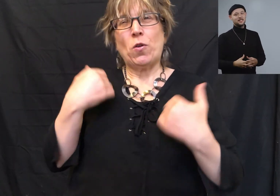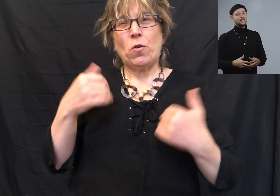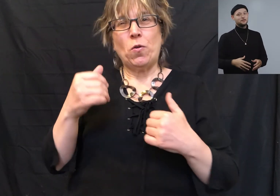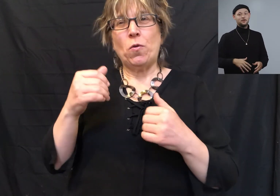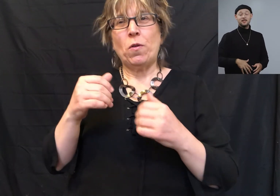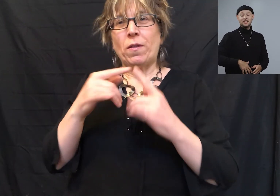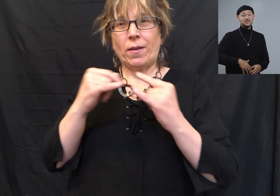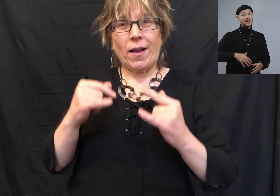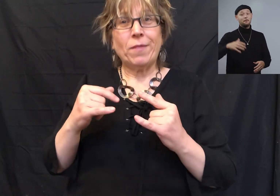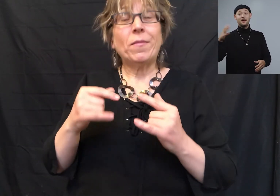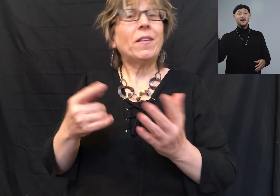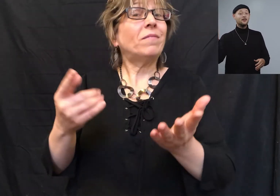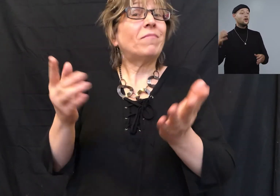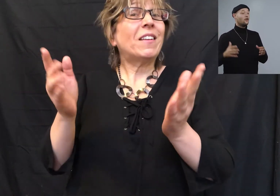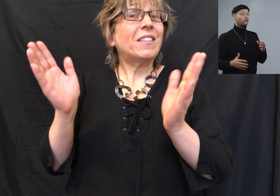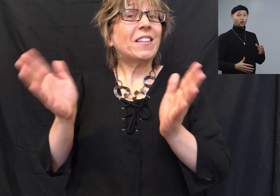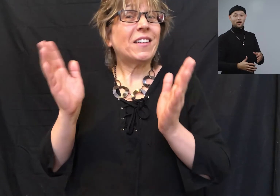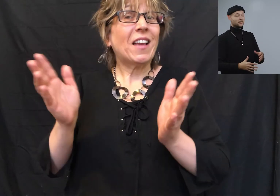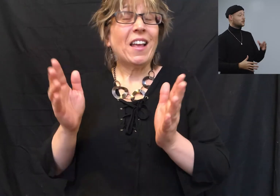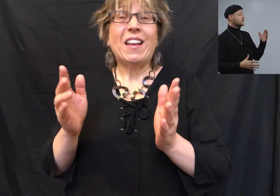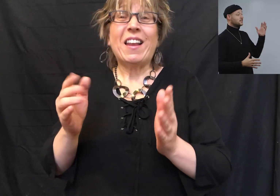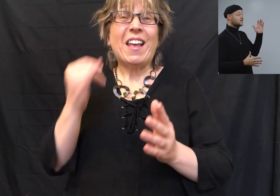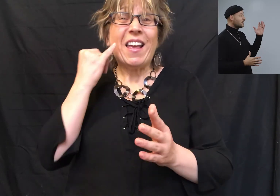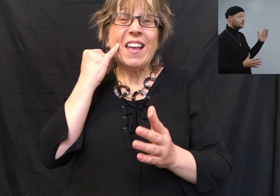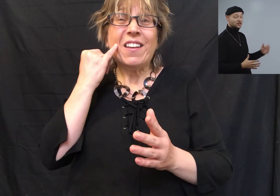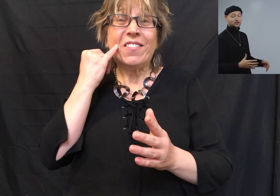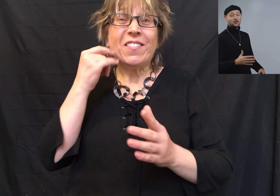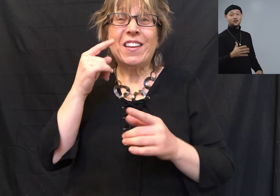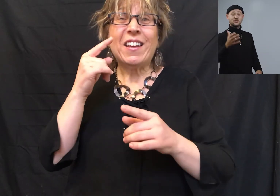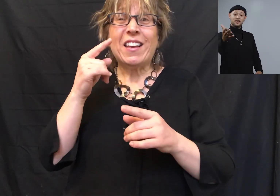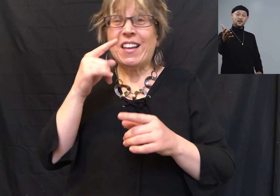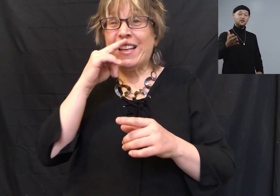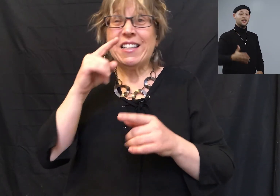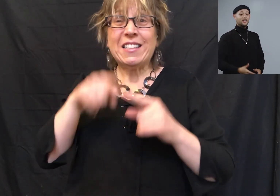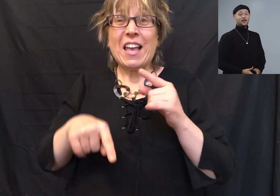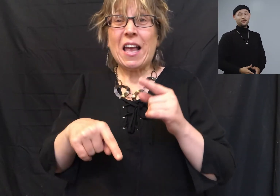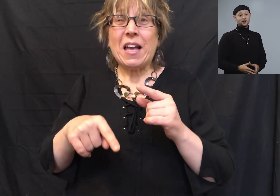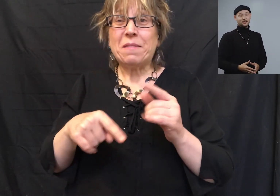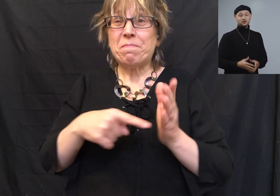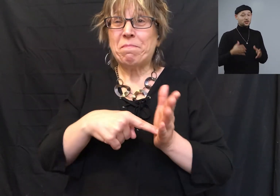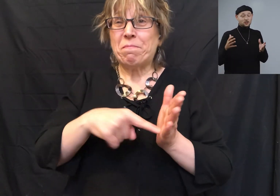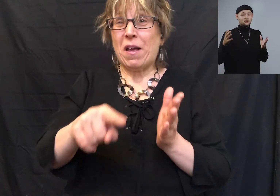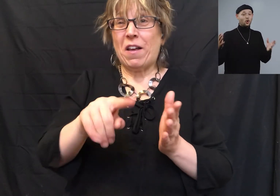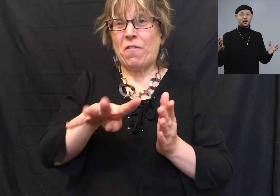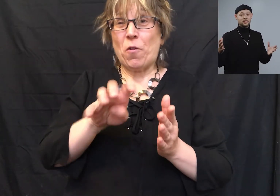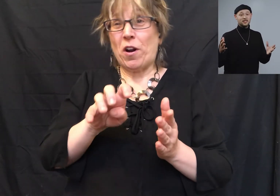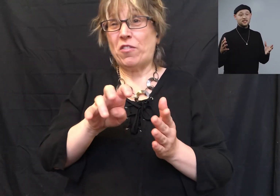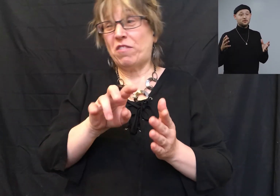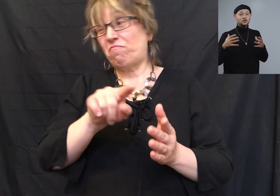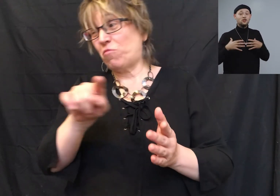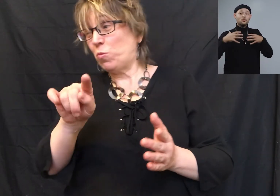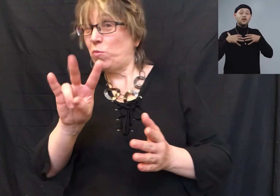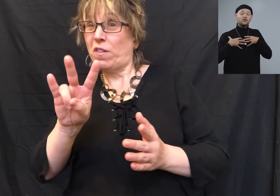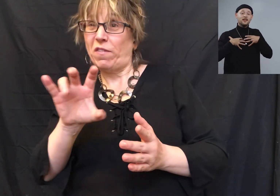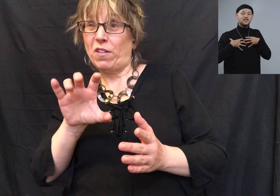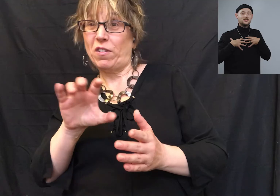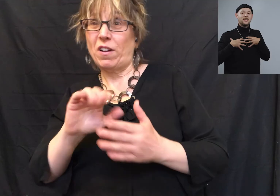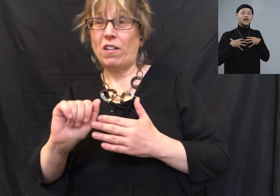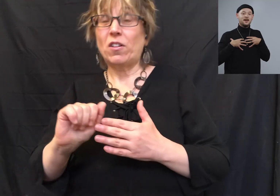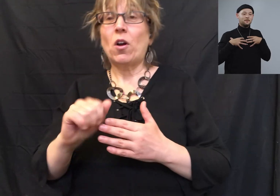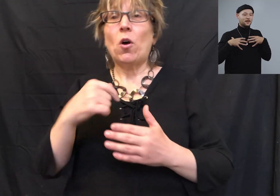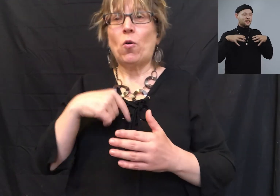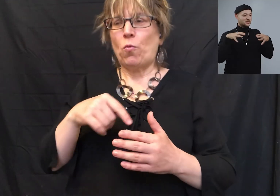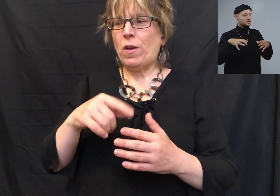to be accessible, and kids can't pay $400 to $700. I know if you're here and you're just watching this, we created